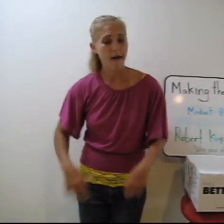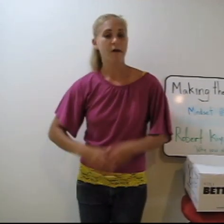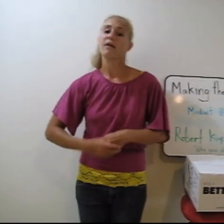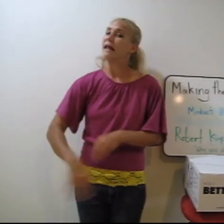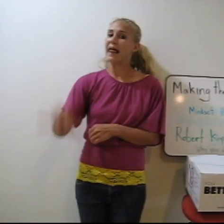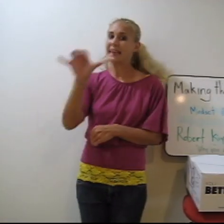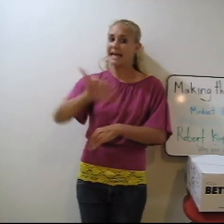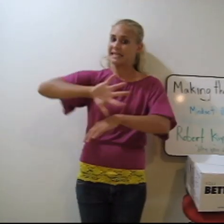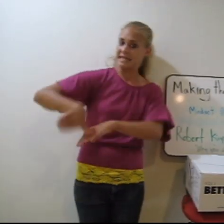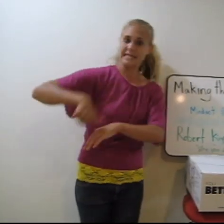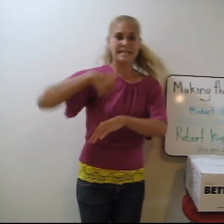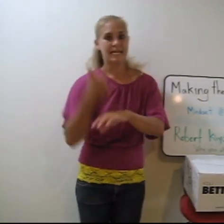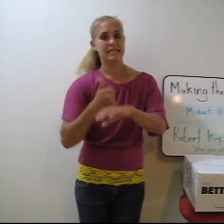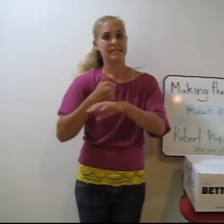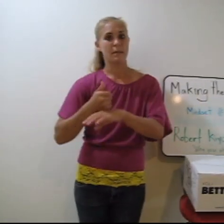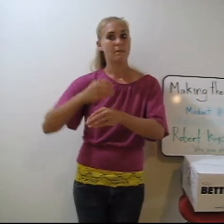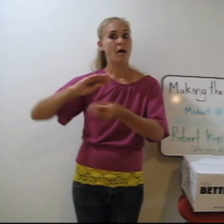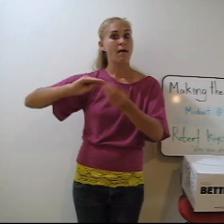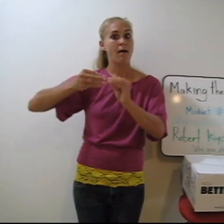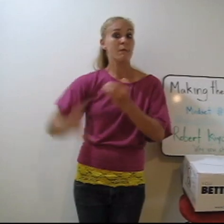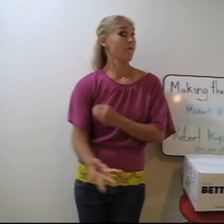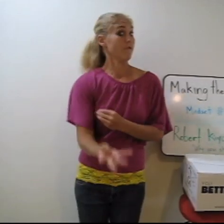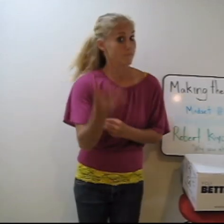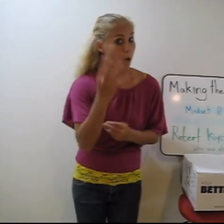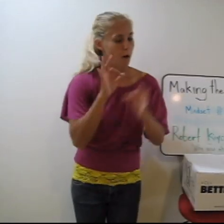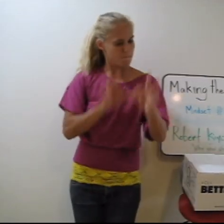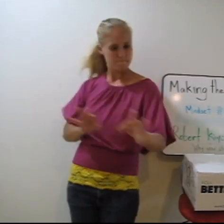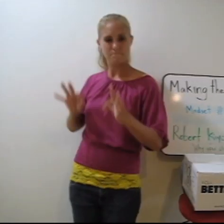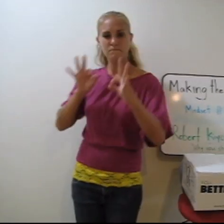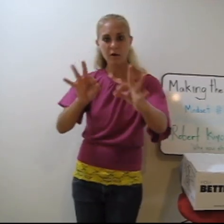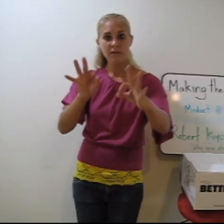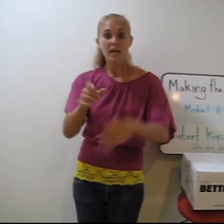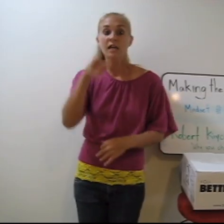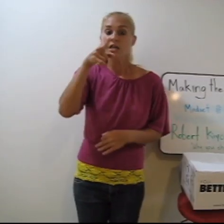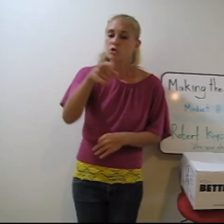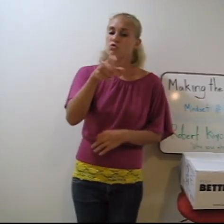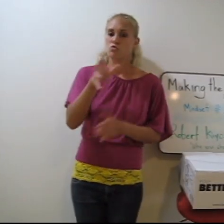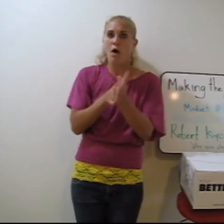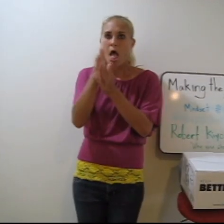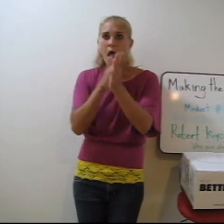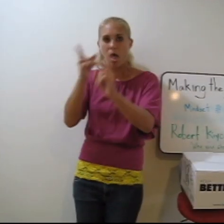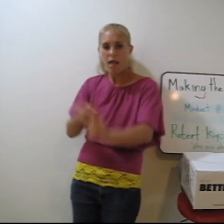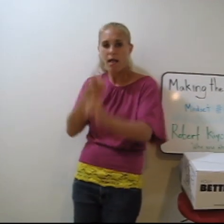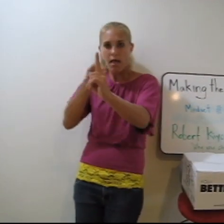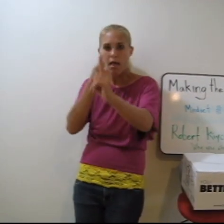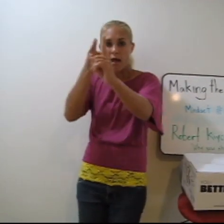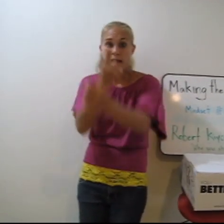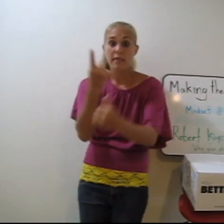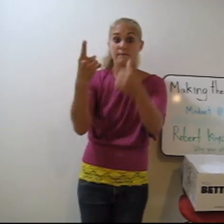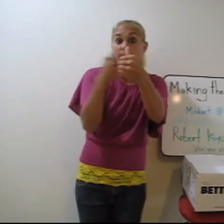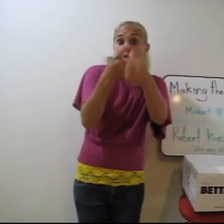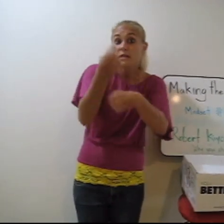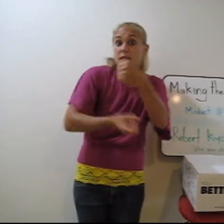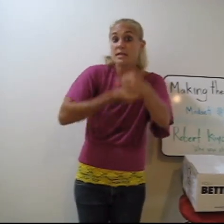our next landmine perfectly, because as you are journeying forward during that first year and your results